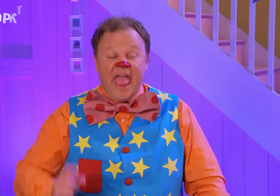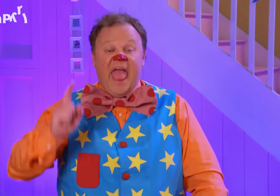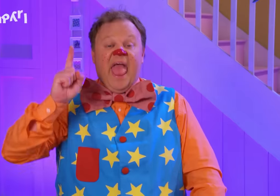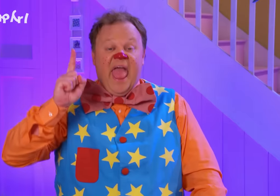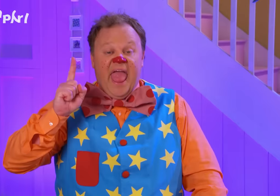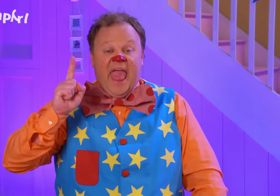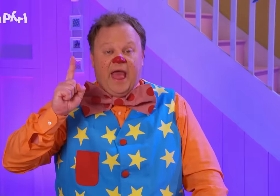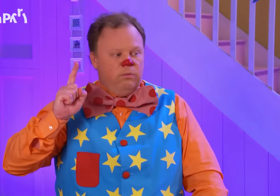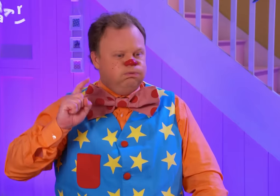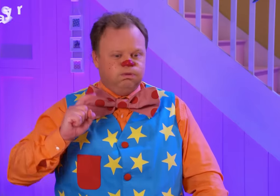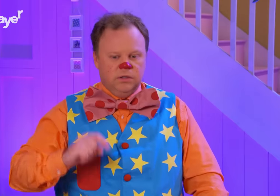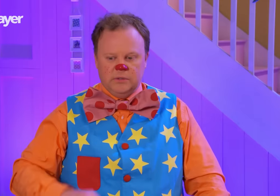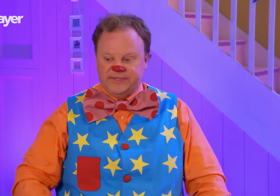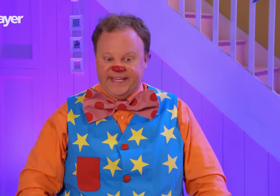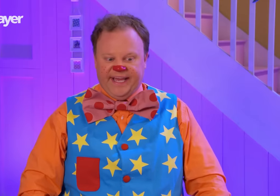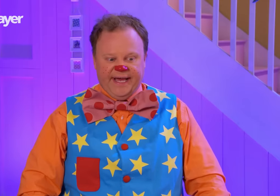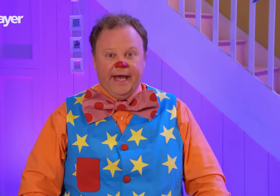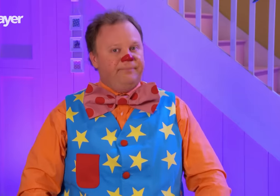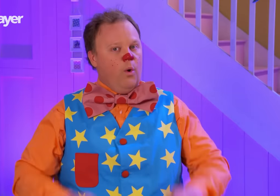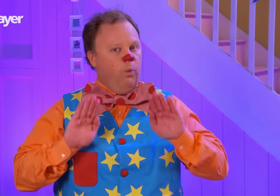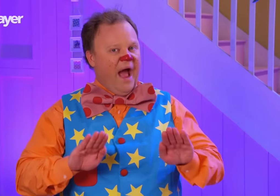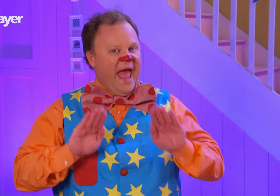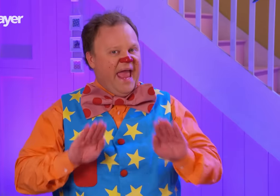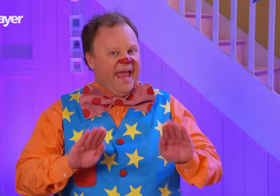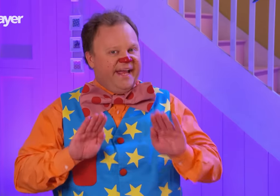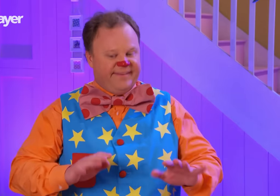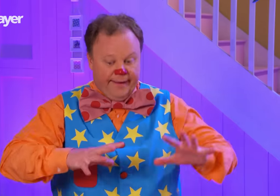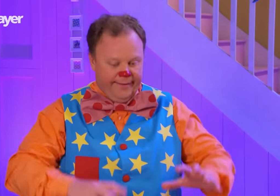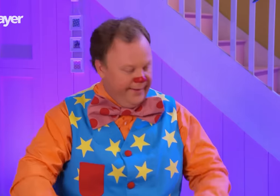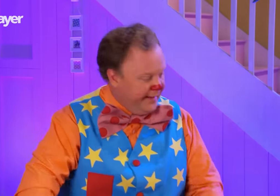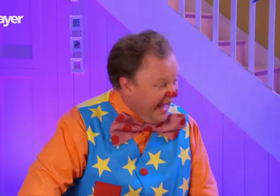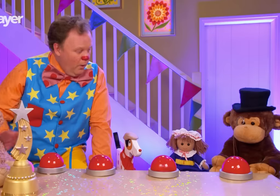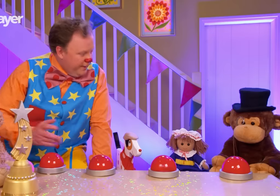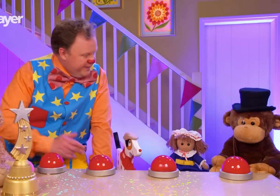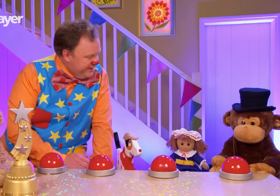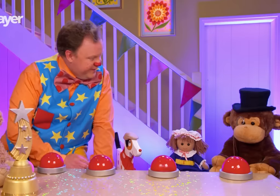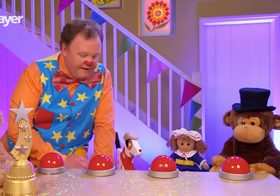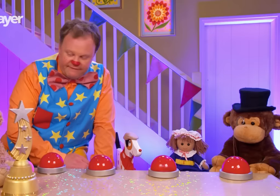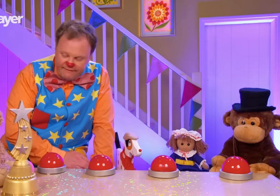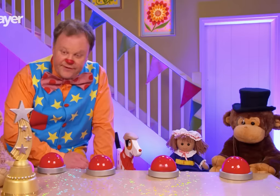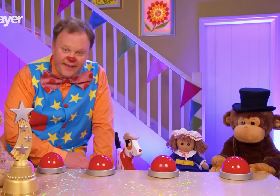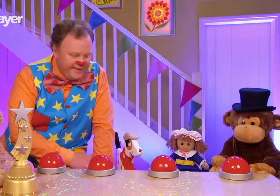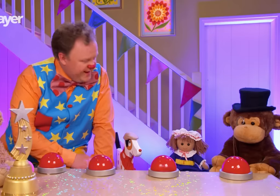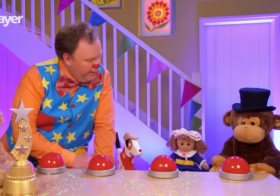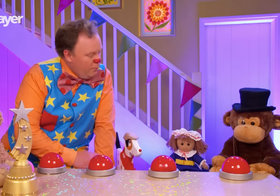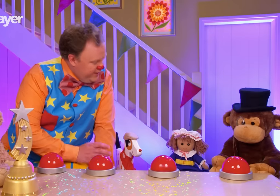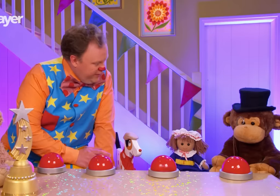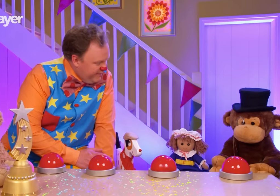Mr. Tumble? Oh dear. Wait! Well, I mean, this is very, very So tricky. Who will the